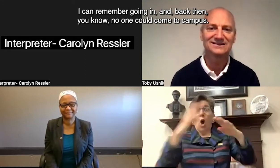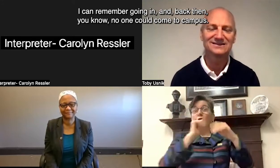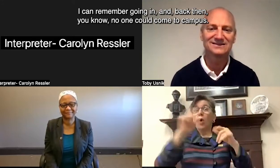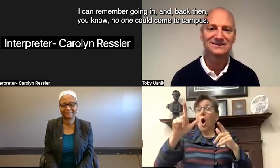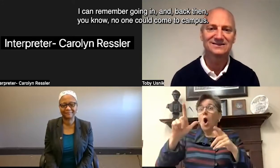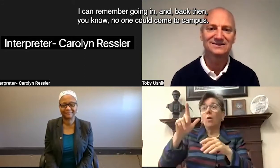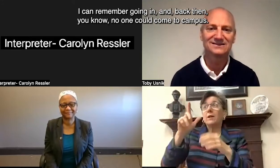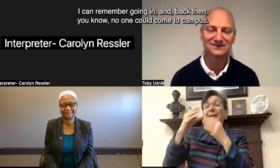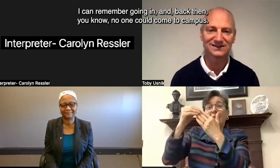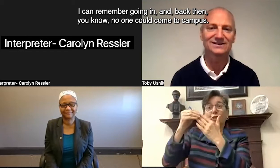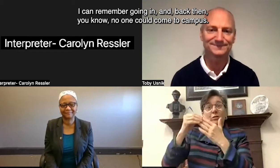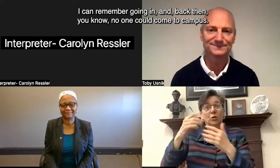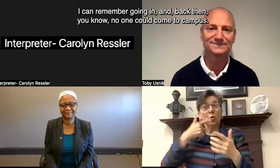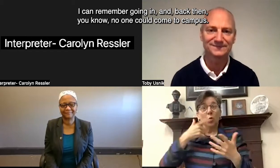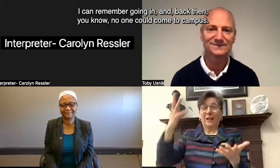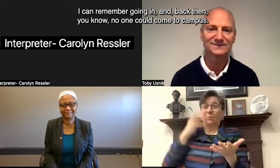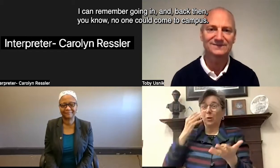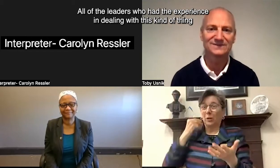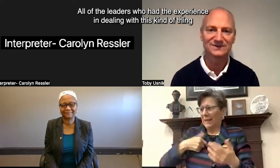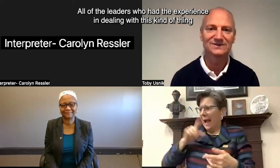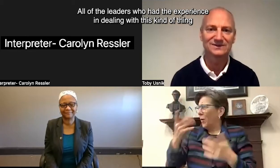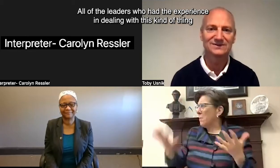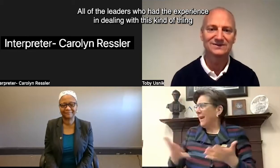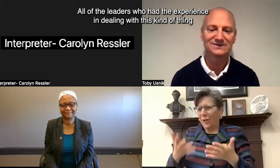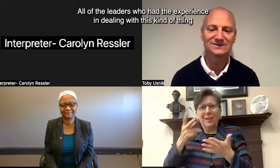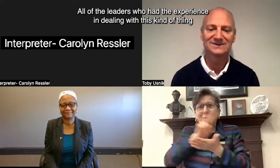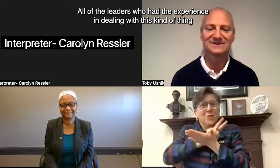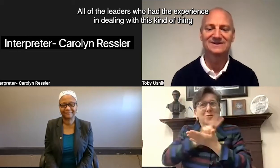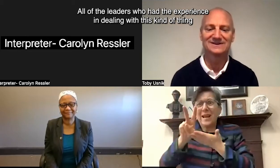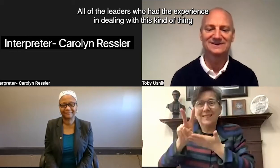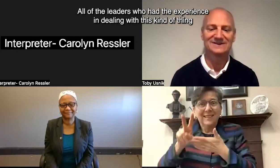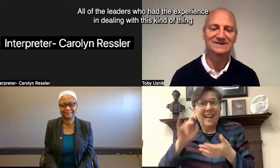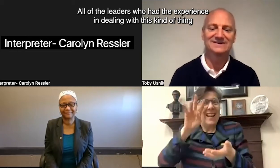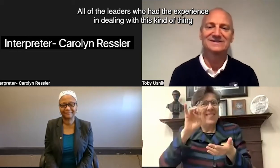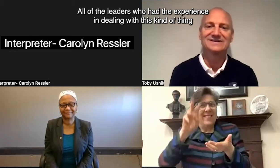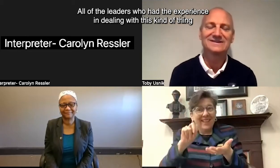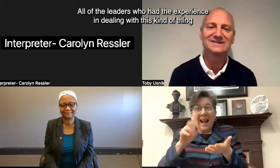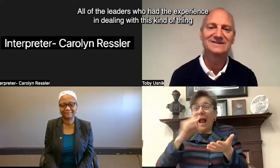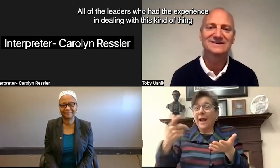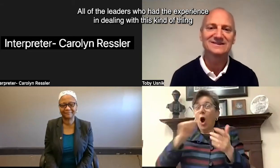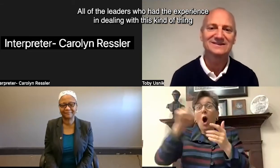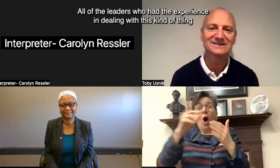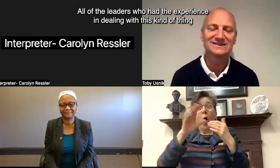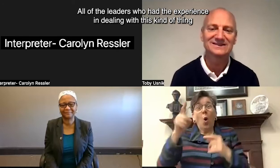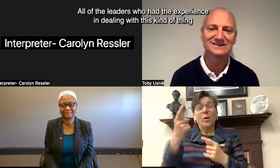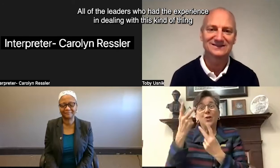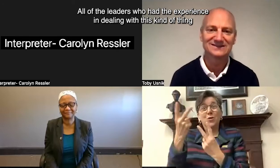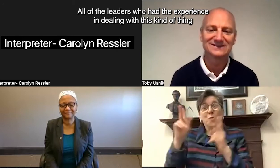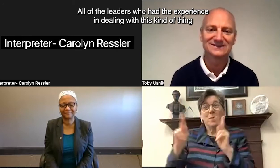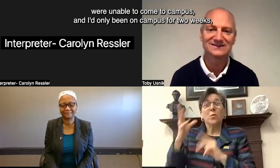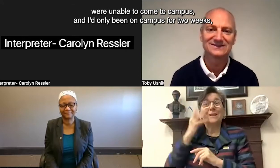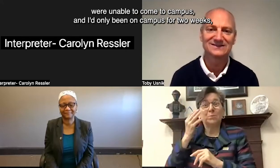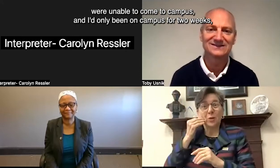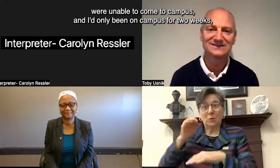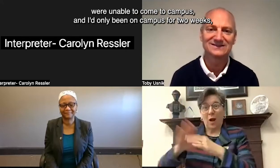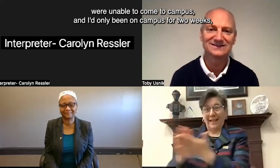one could come to campus, right? All of the leaders who had the experience in dealing with this kind of thing were not unable to come to campus, and I'd